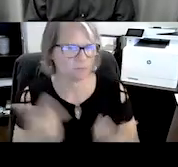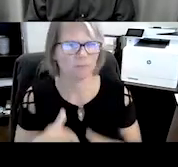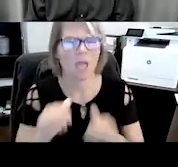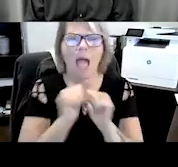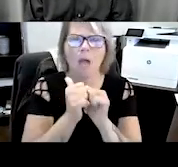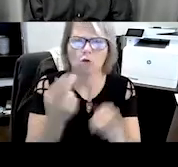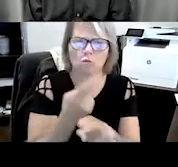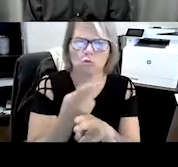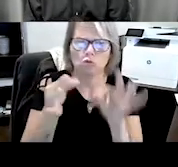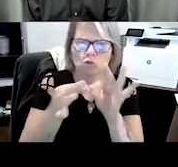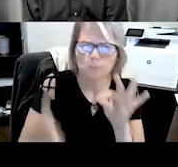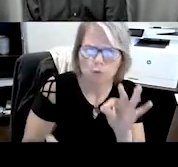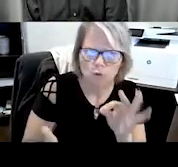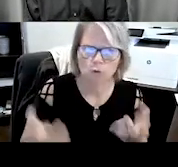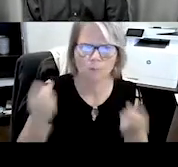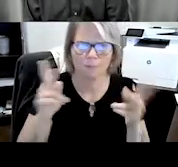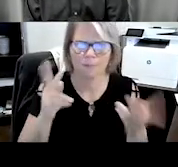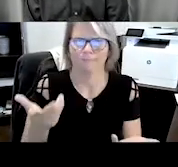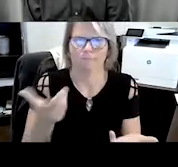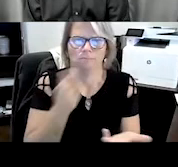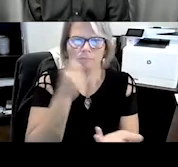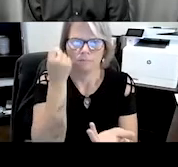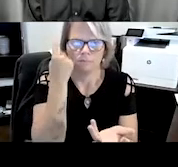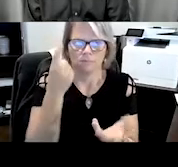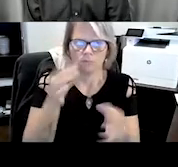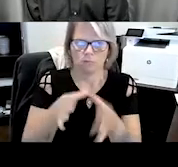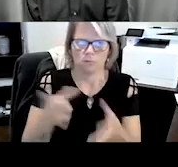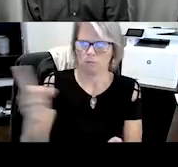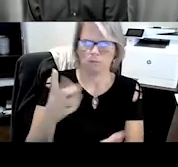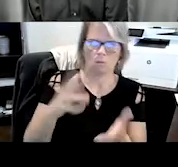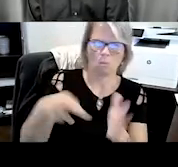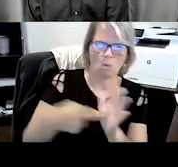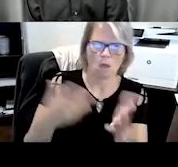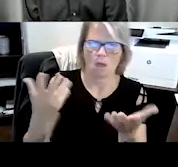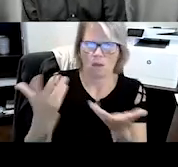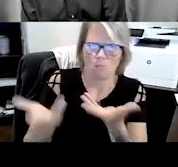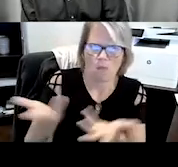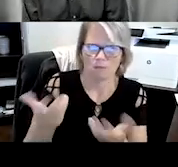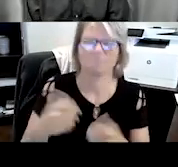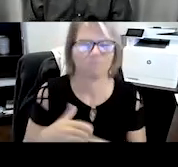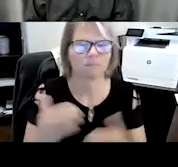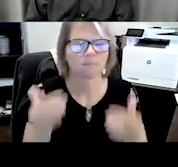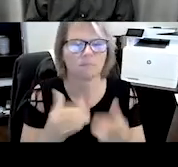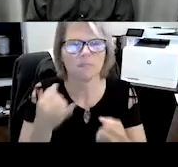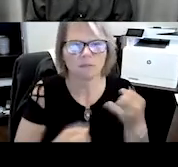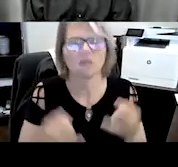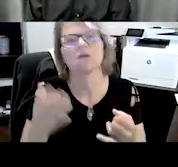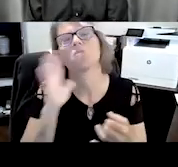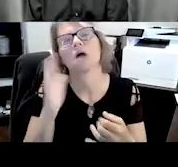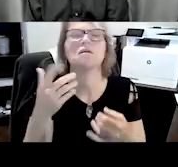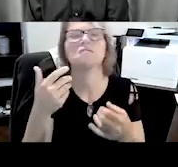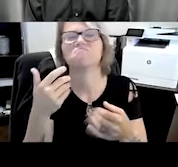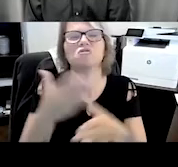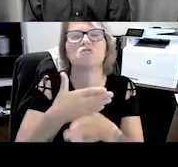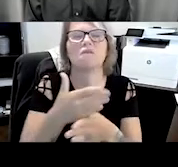some examples to kind of help you get a better idea how to deal with deaf people, how to use an interpreter, you know, what is the interpreter's role? How does